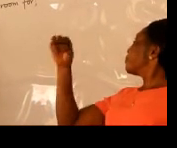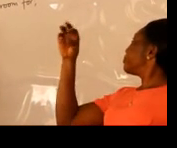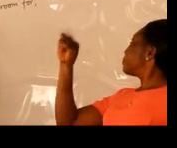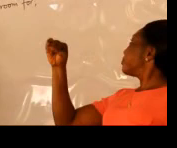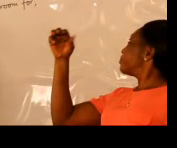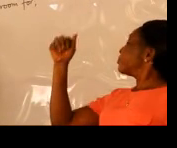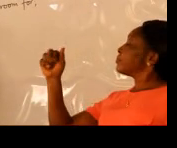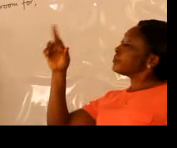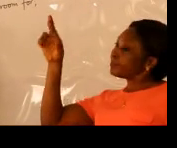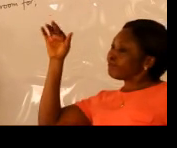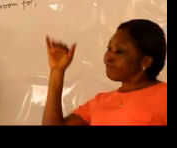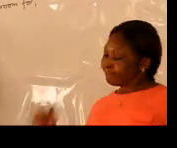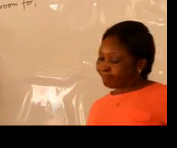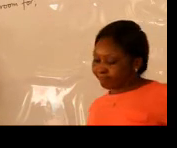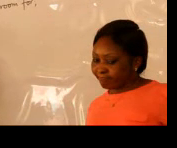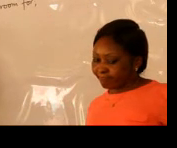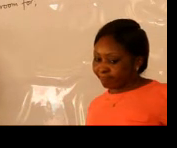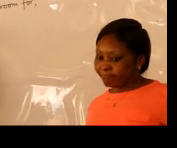Figures of speech